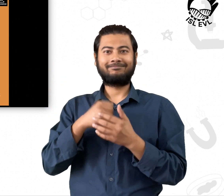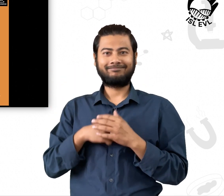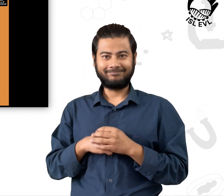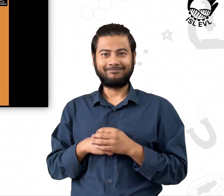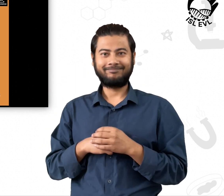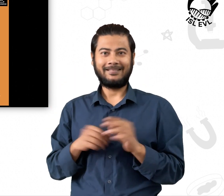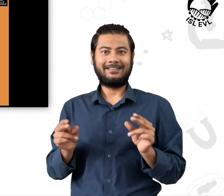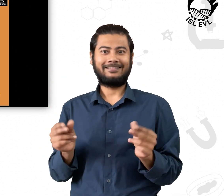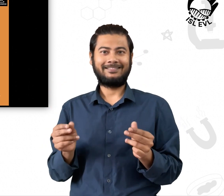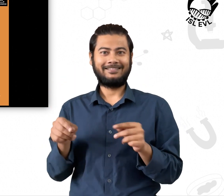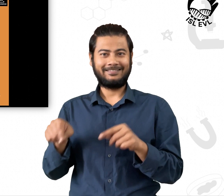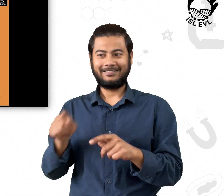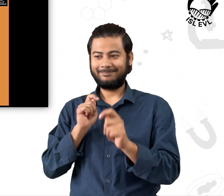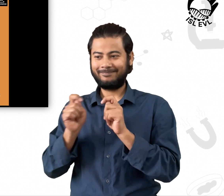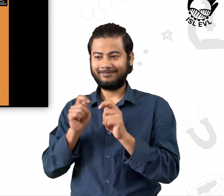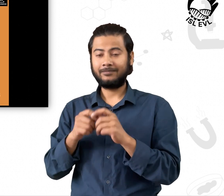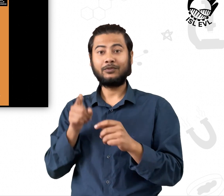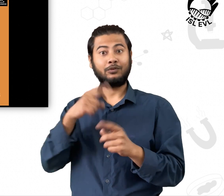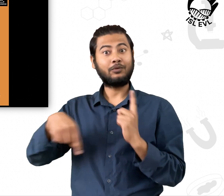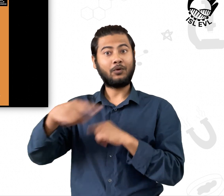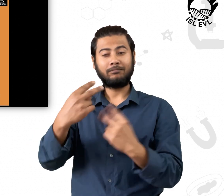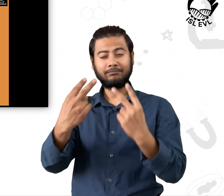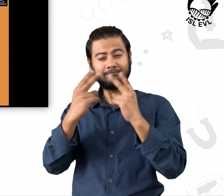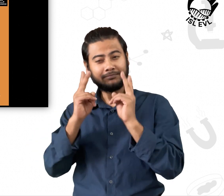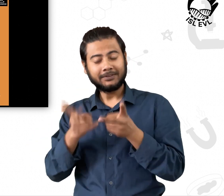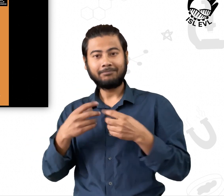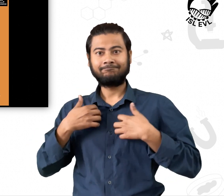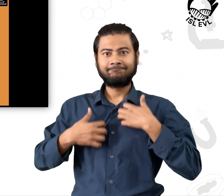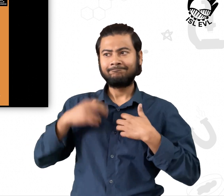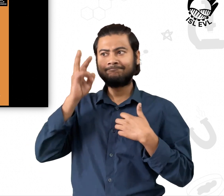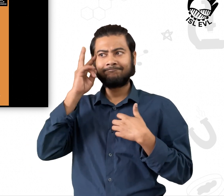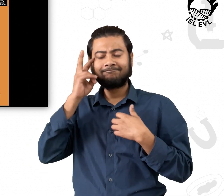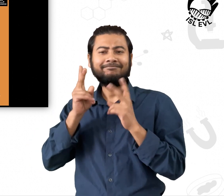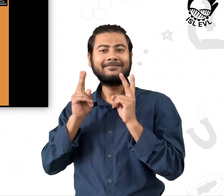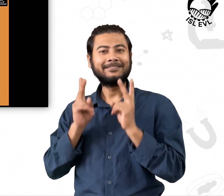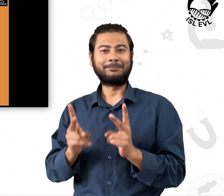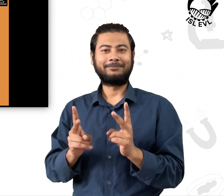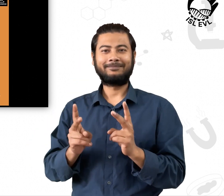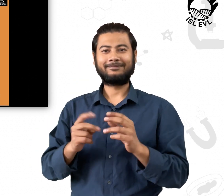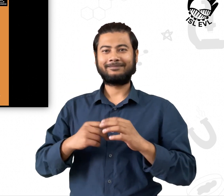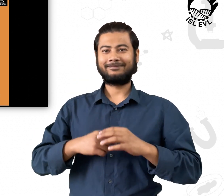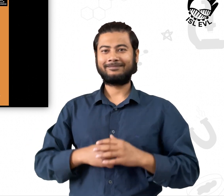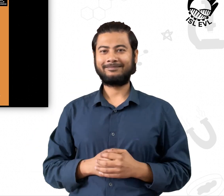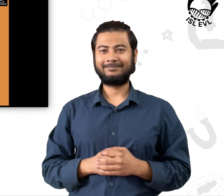and is hosted on India Biospeaks. So stay tuned and stay curious.